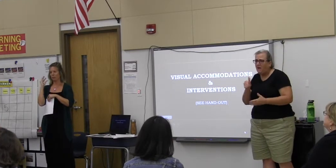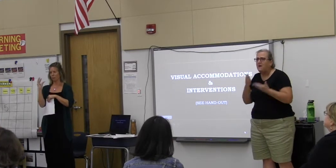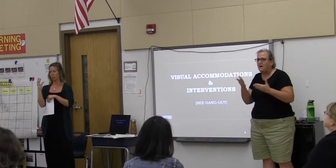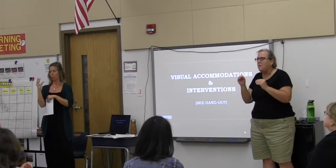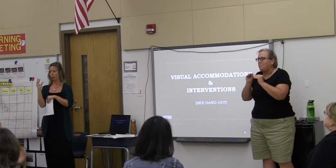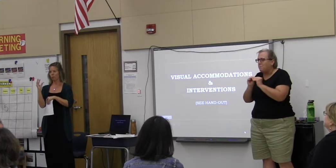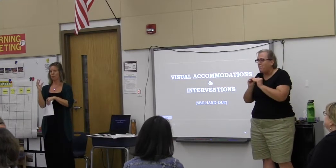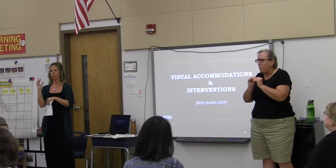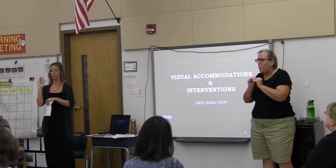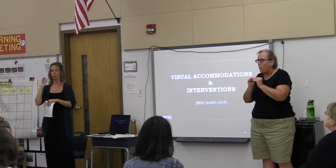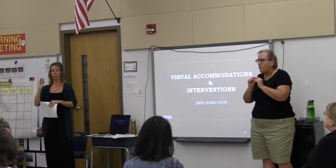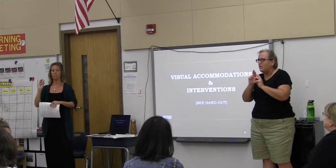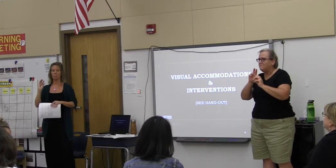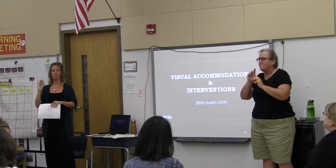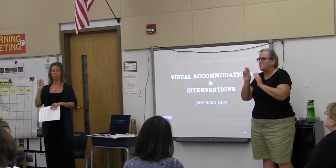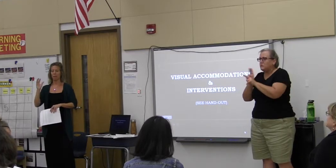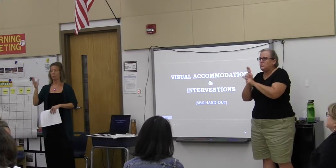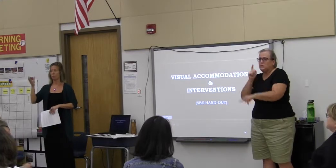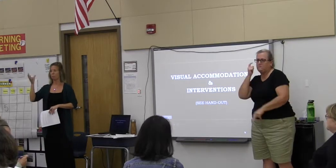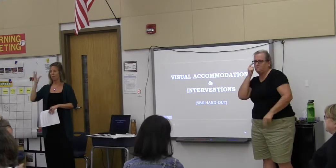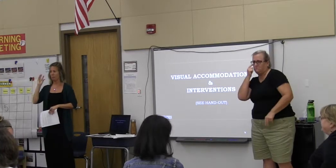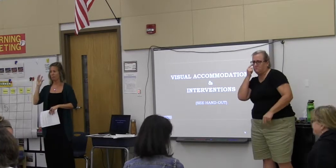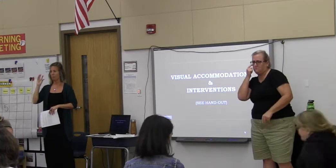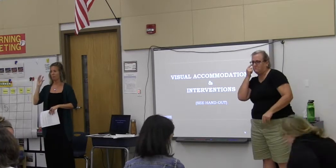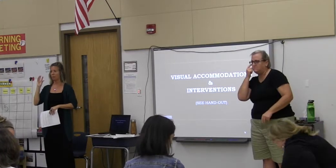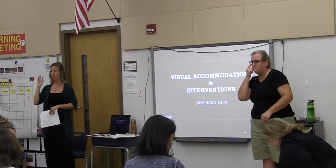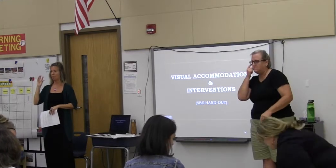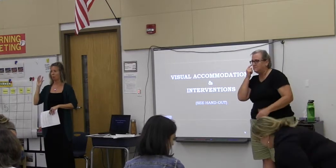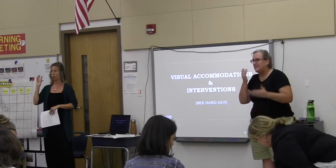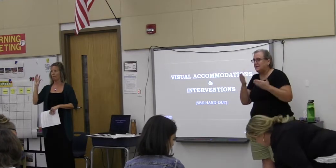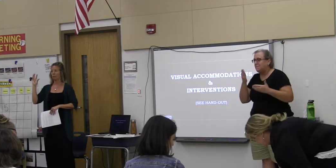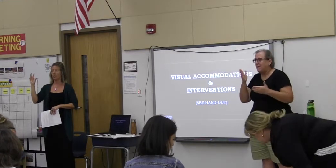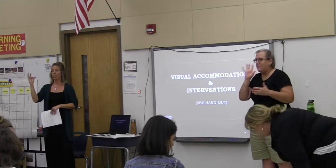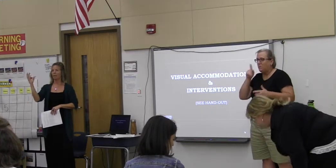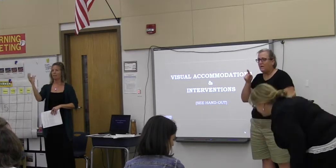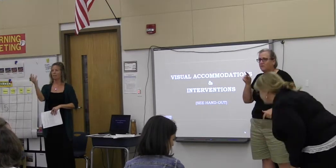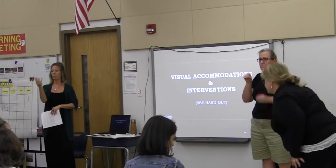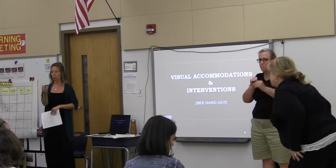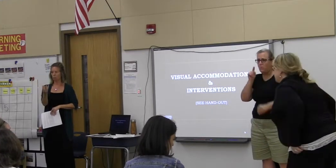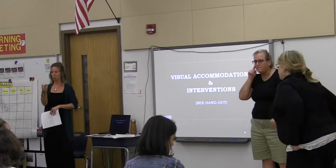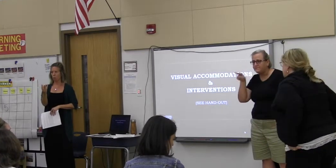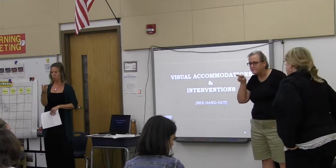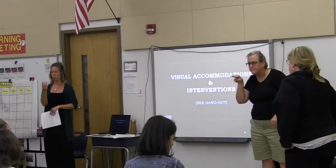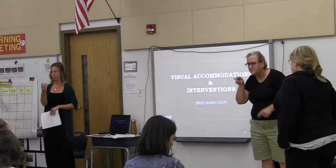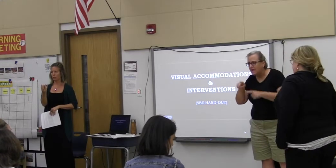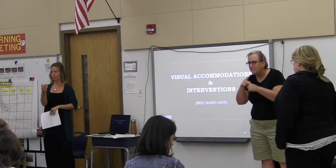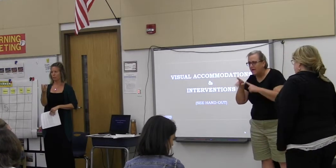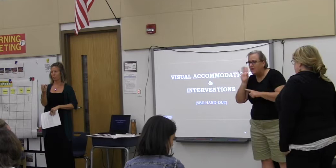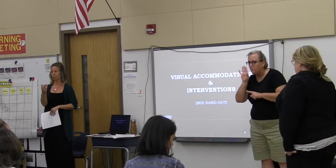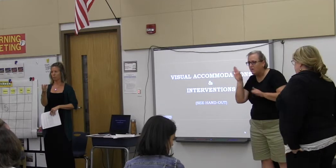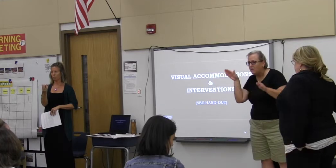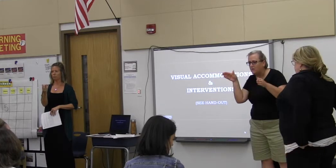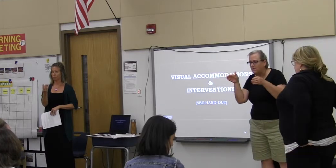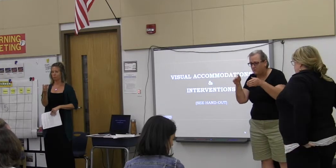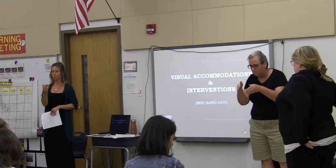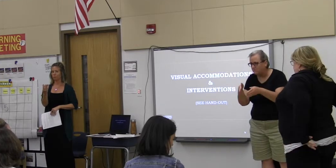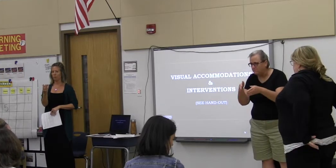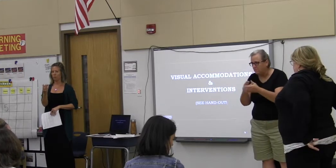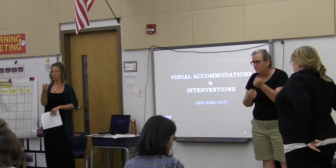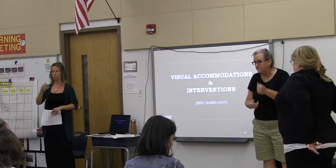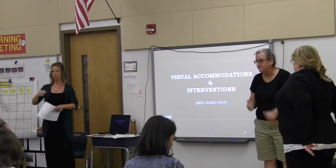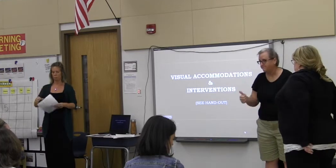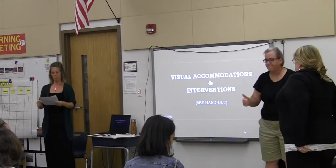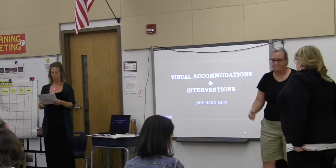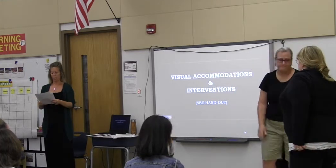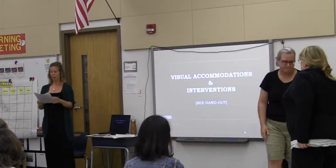more responsive to his right field. So just keep that in mind. You might present things to his right and then slowly move it towards central.